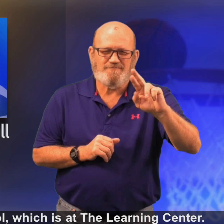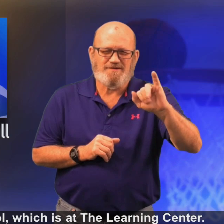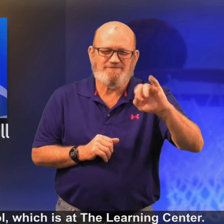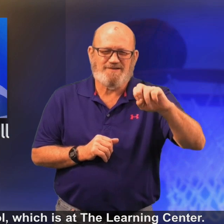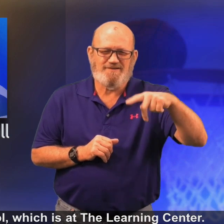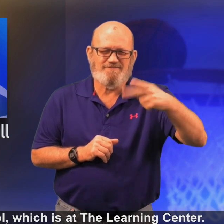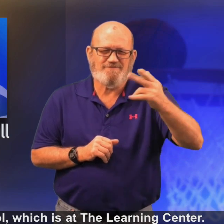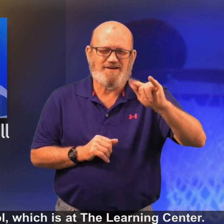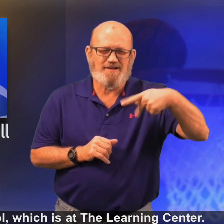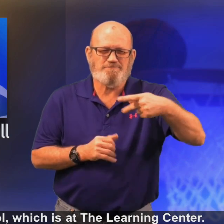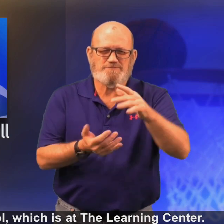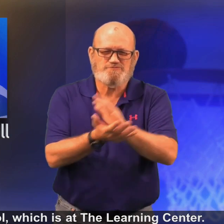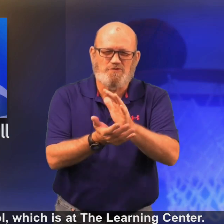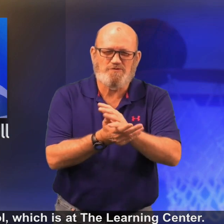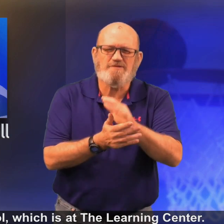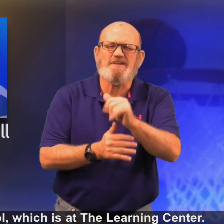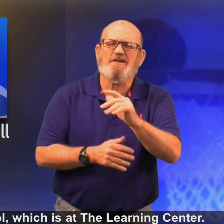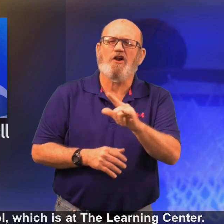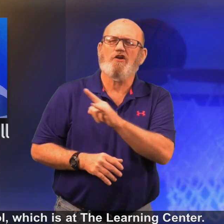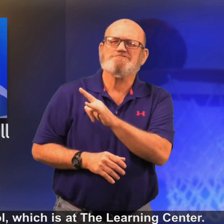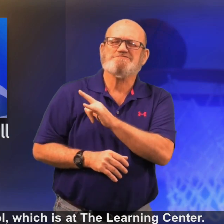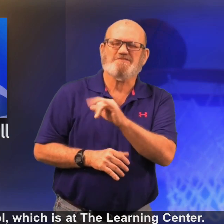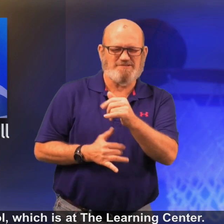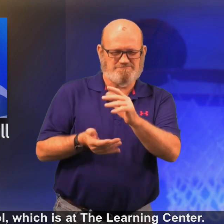Marie Phillips School, which is at the Learning Center.